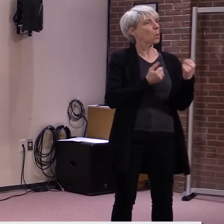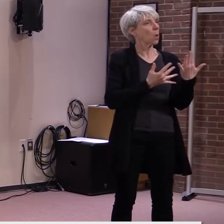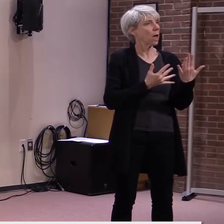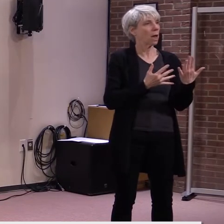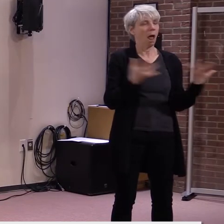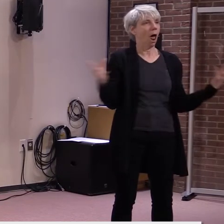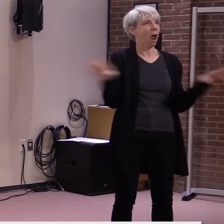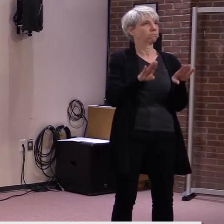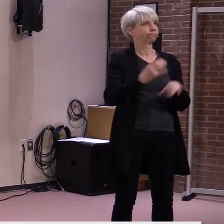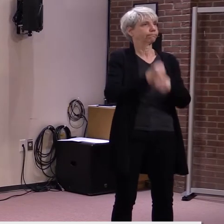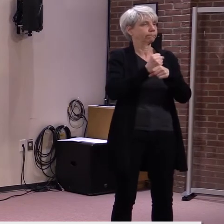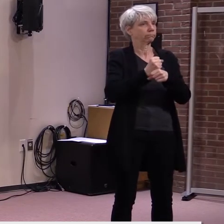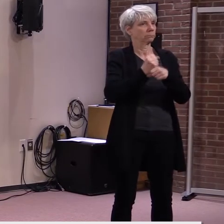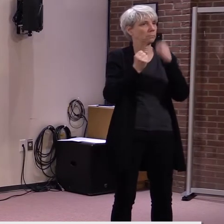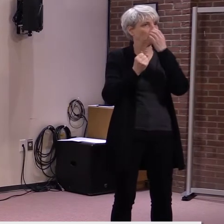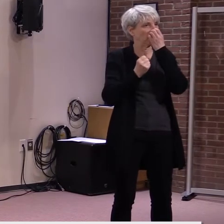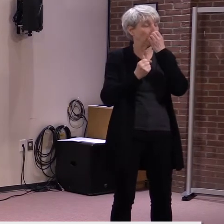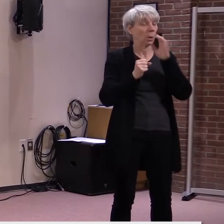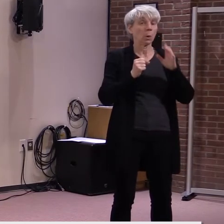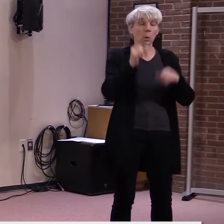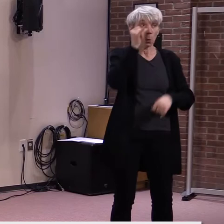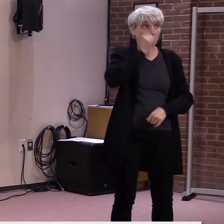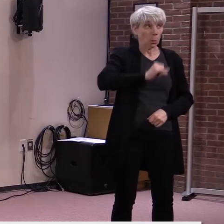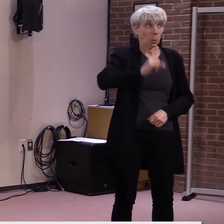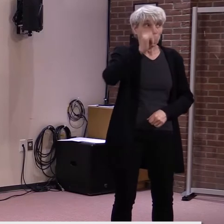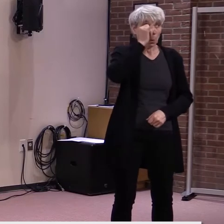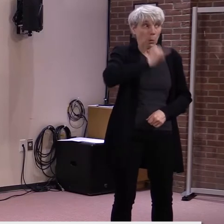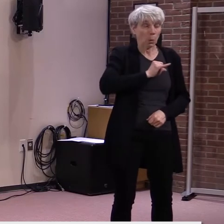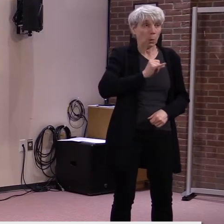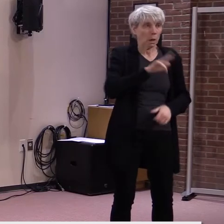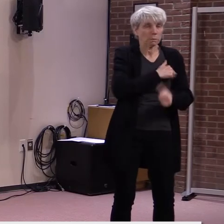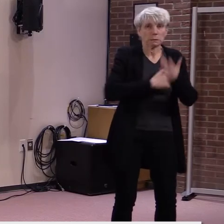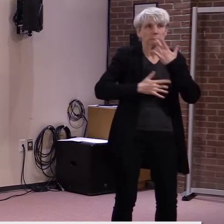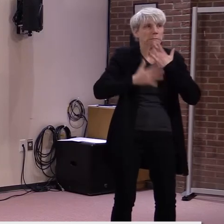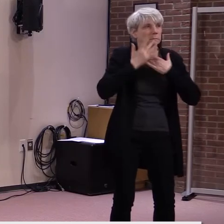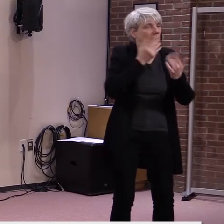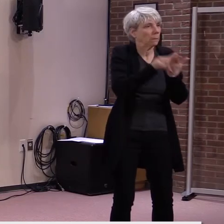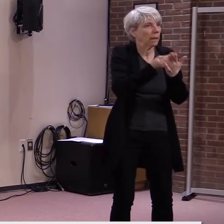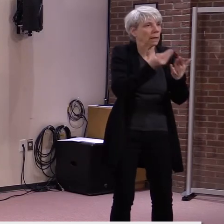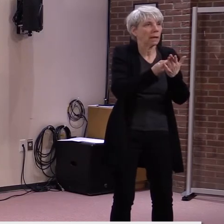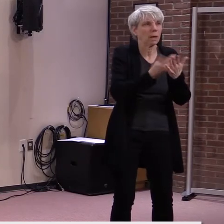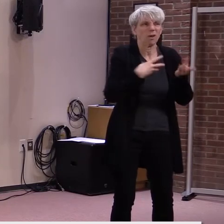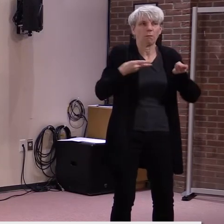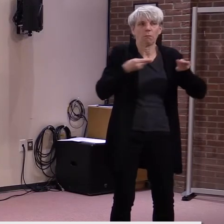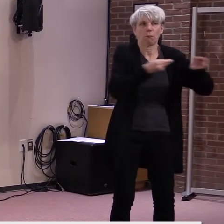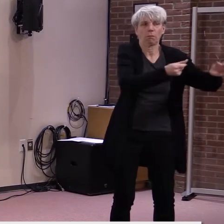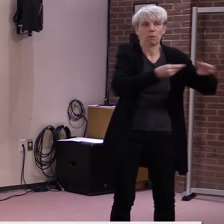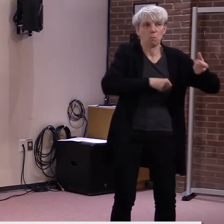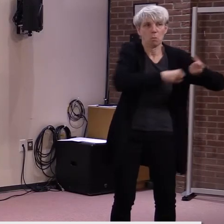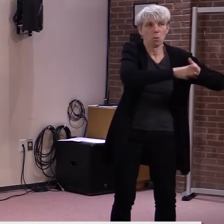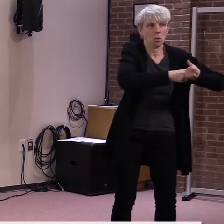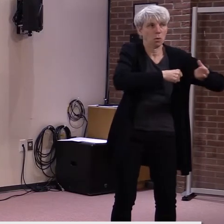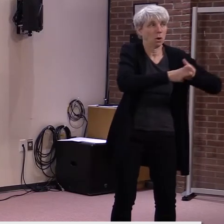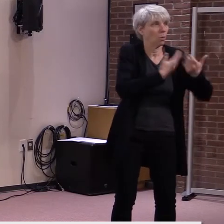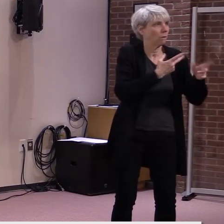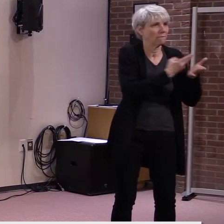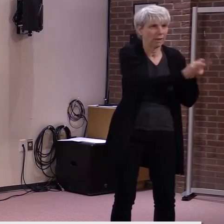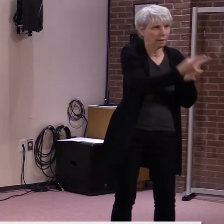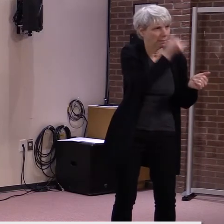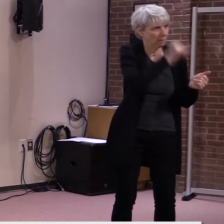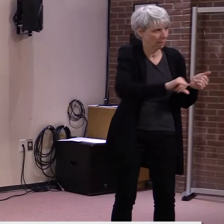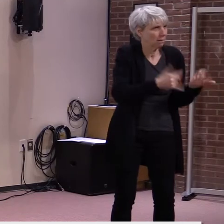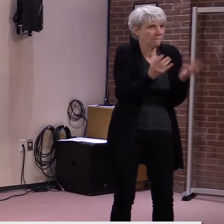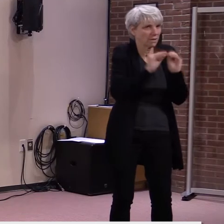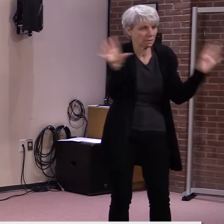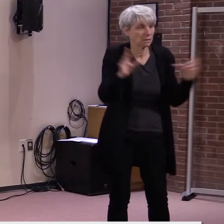we invest a lot of money into the healthcare system, as you just talked about. Now it's time to see how the